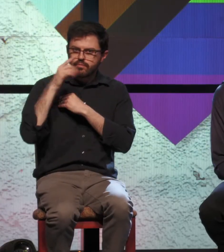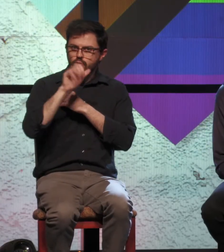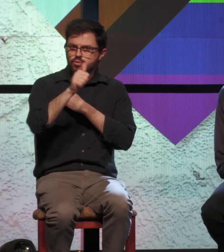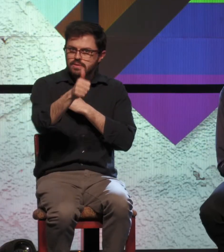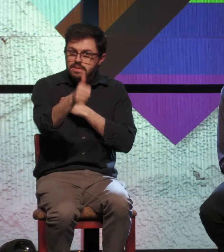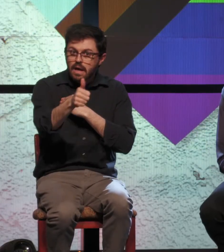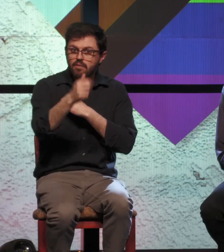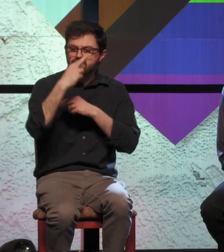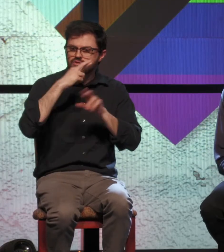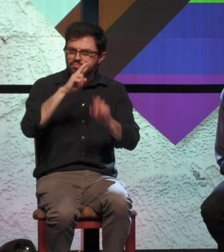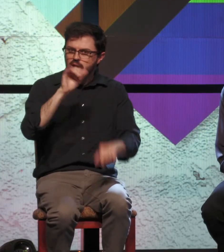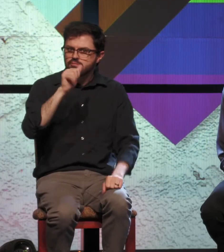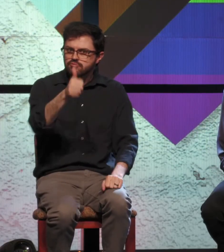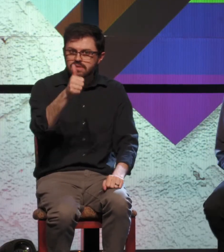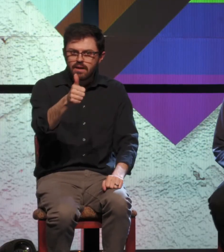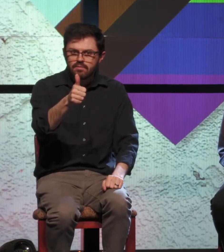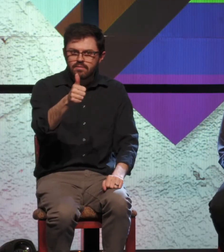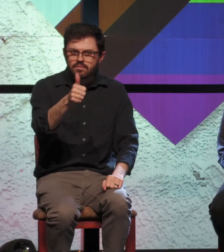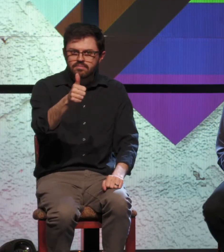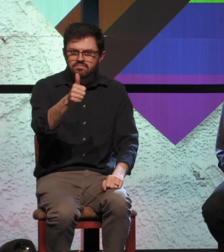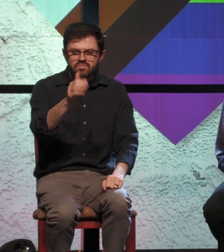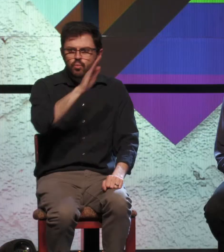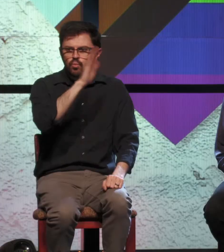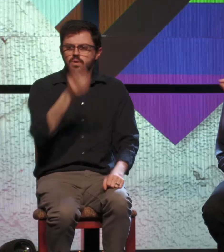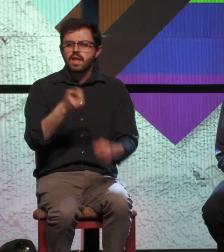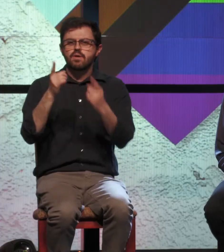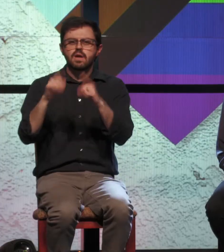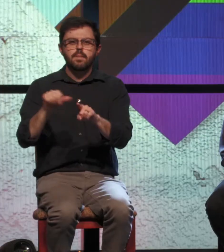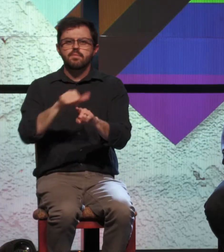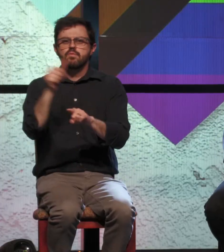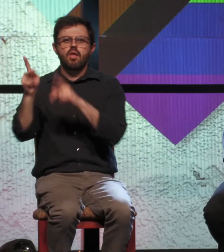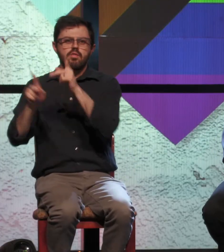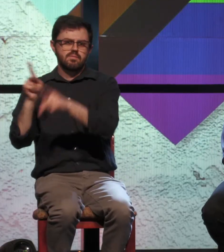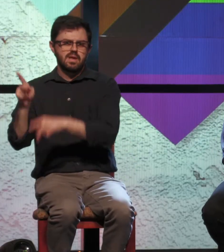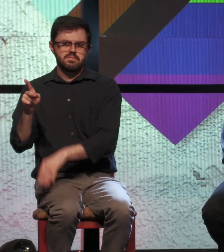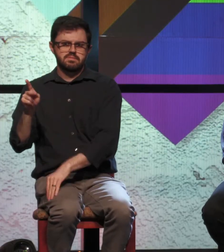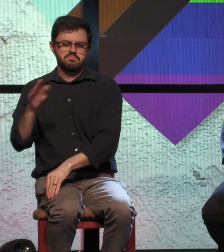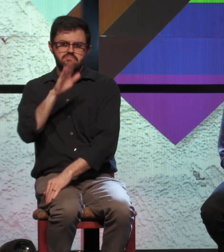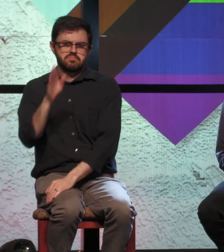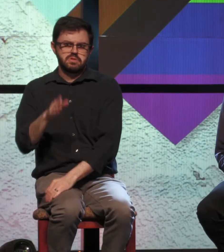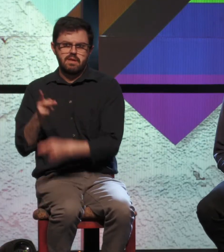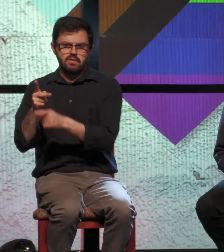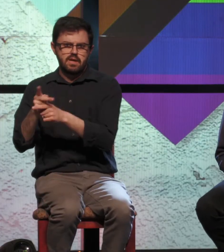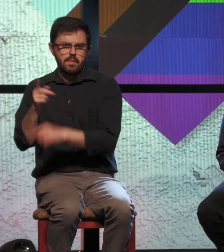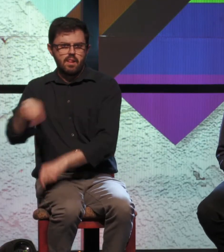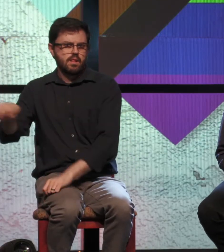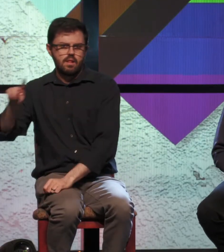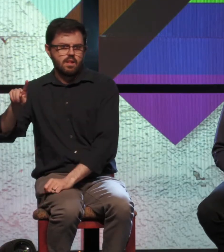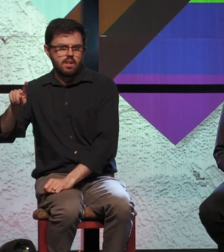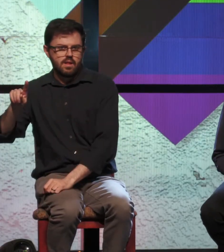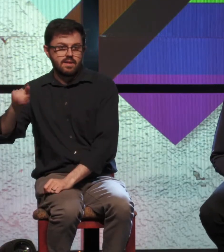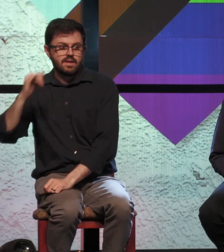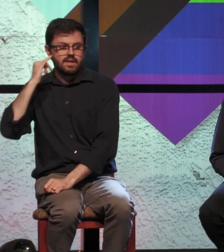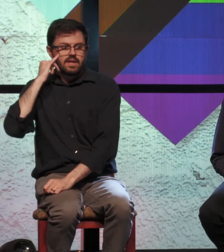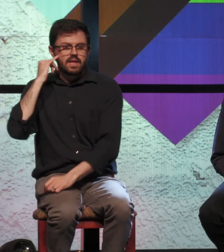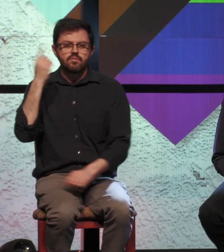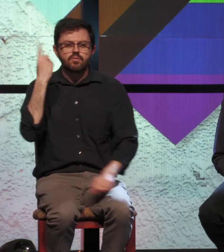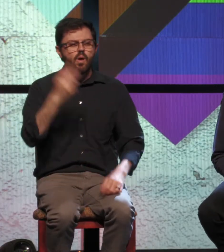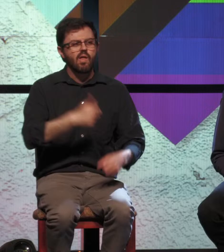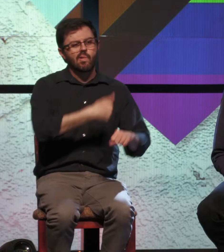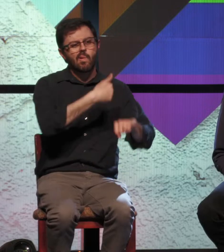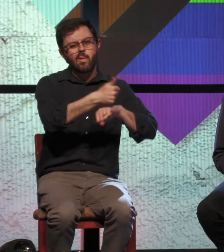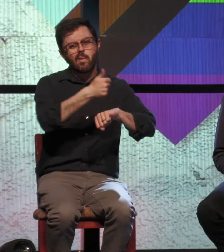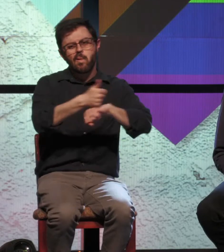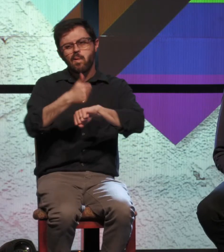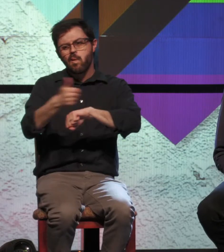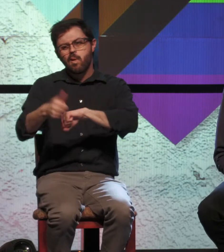respect yourself, you will never take responsibility and respect other people. If all you and I do is go around blaming everybody else for